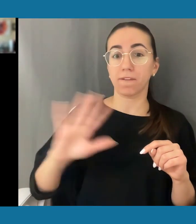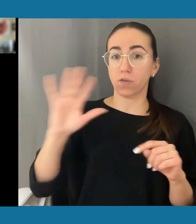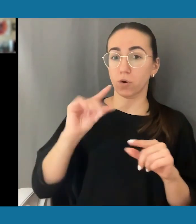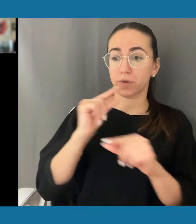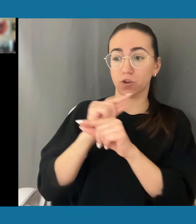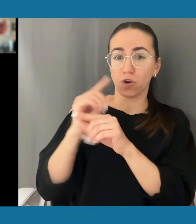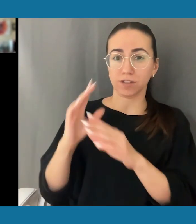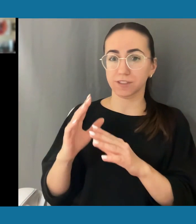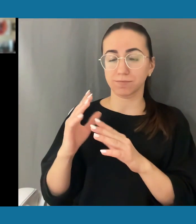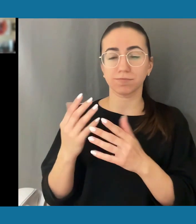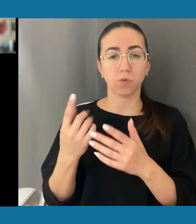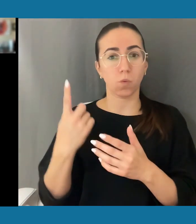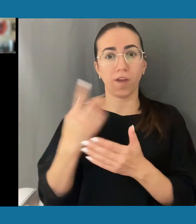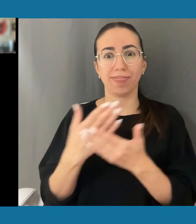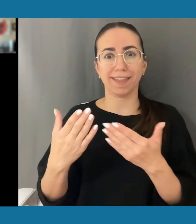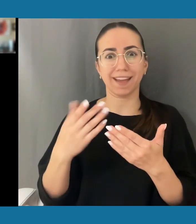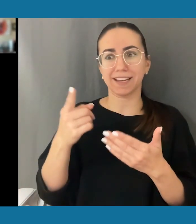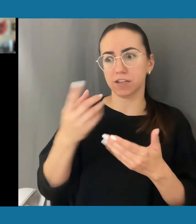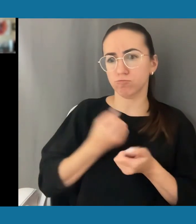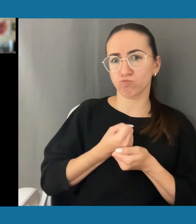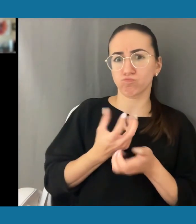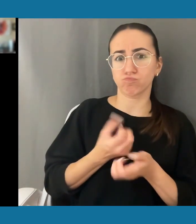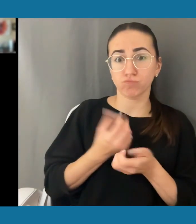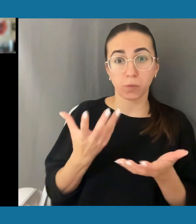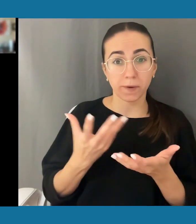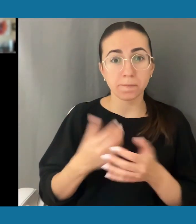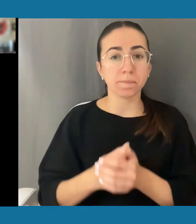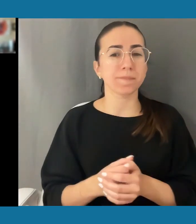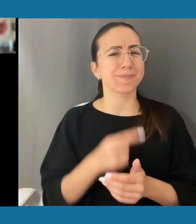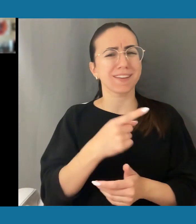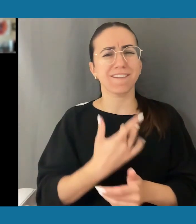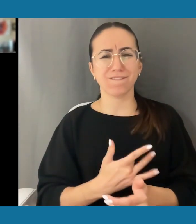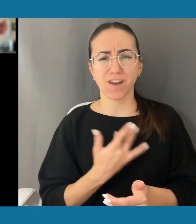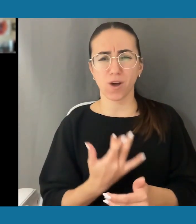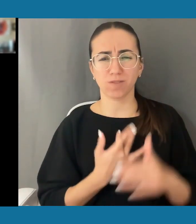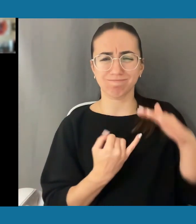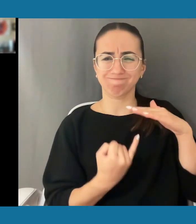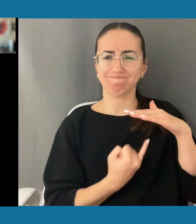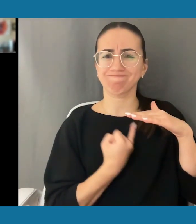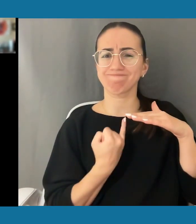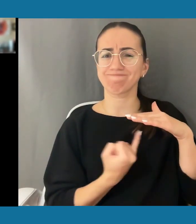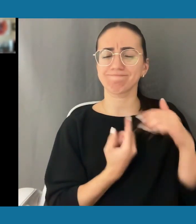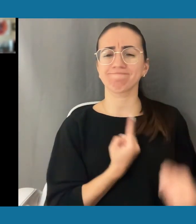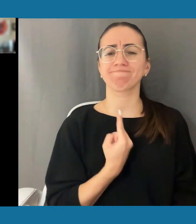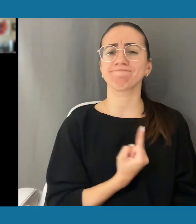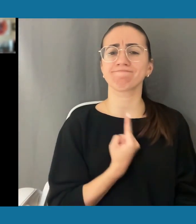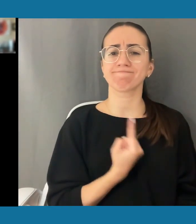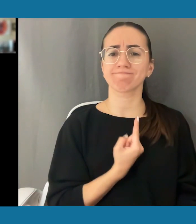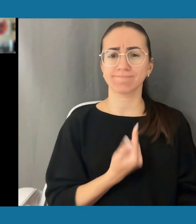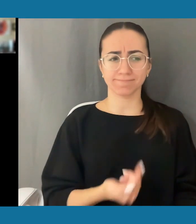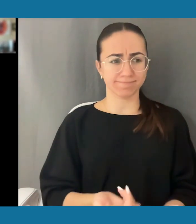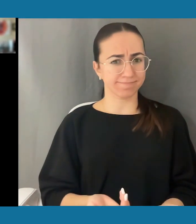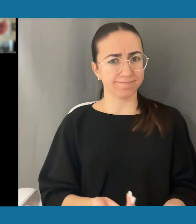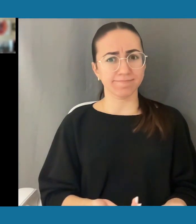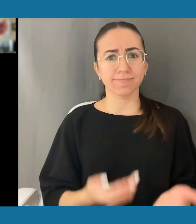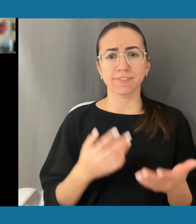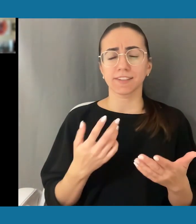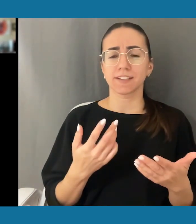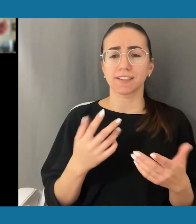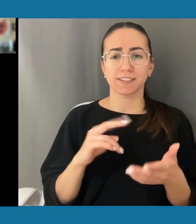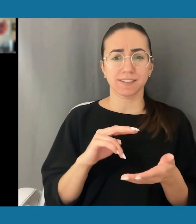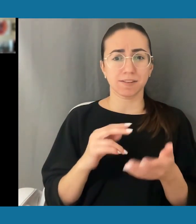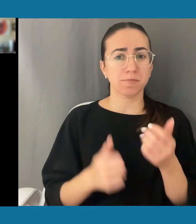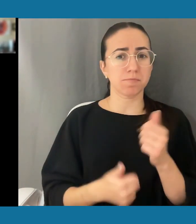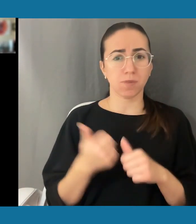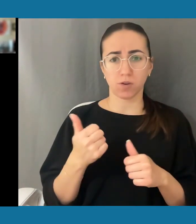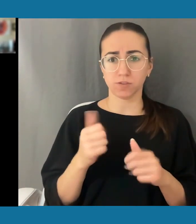about that is that he felt very isolated. So he was actually cut off from some of his family and friends that the guardian